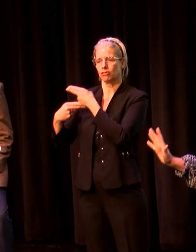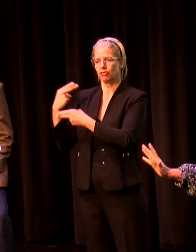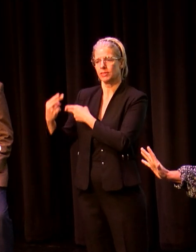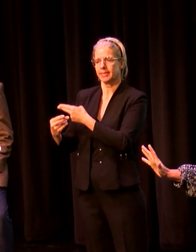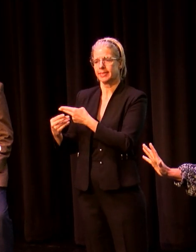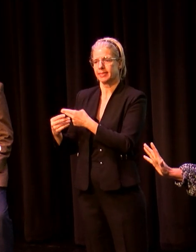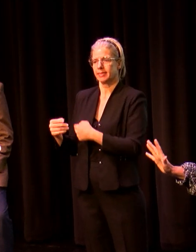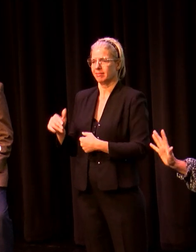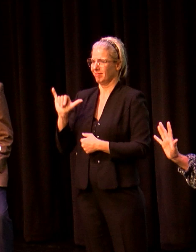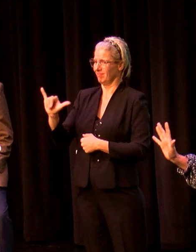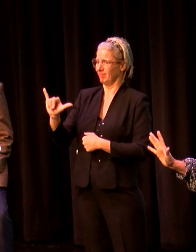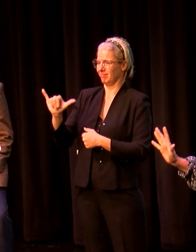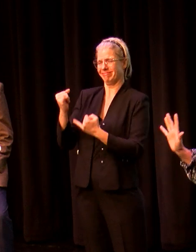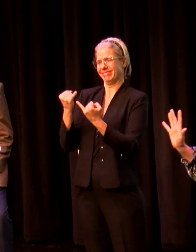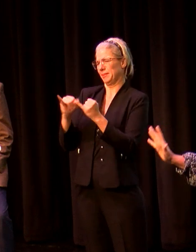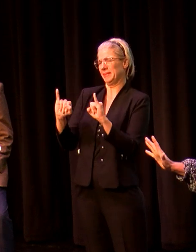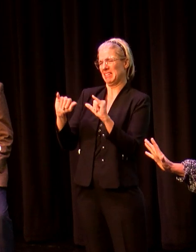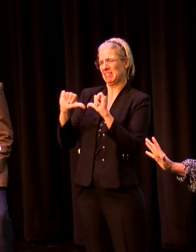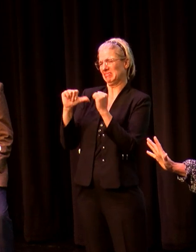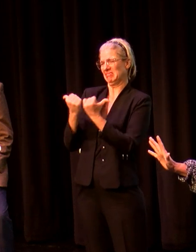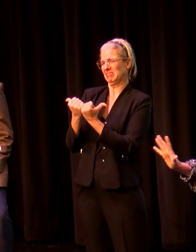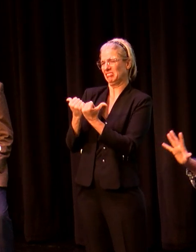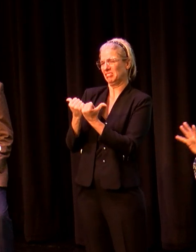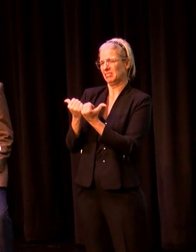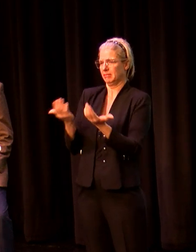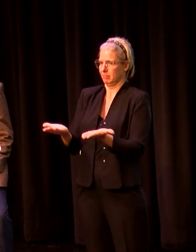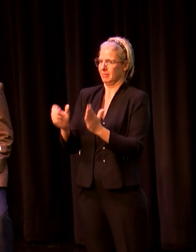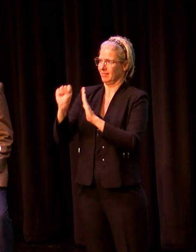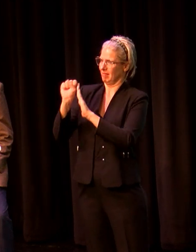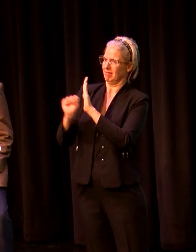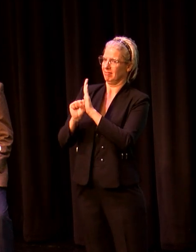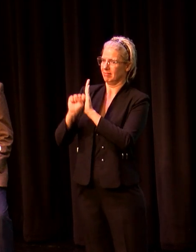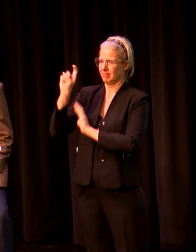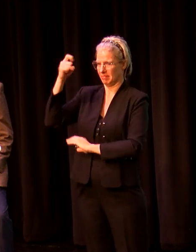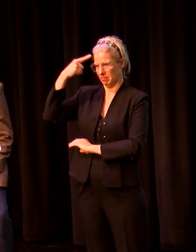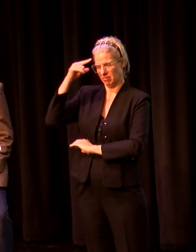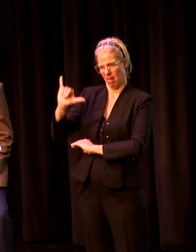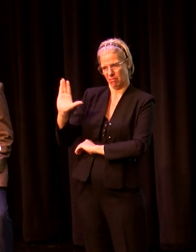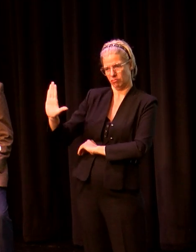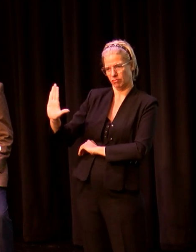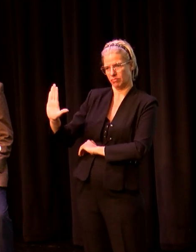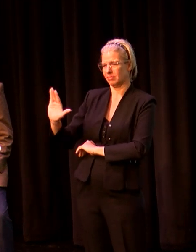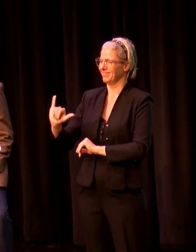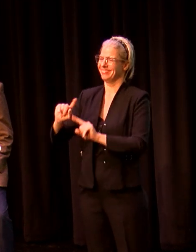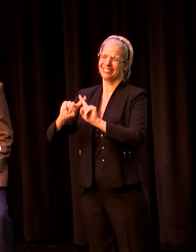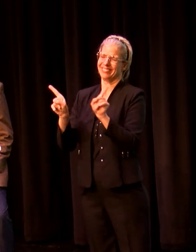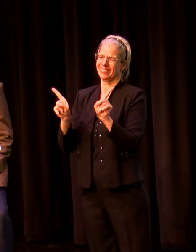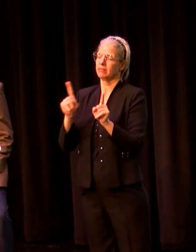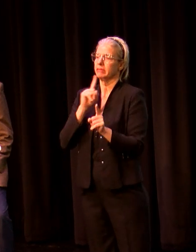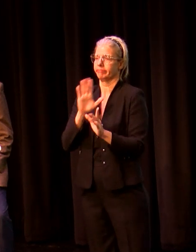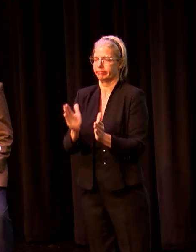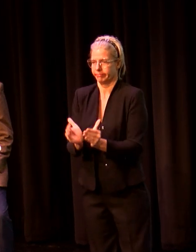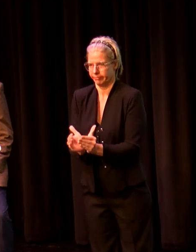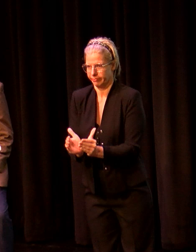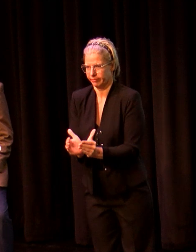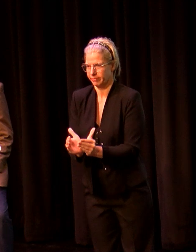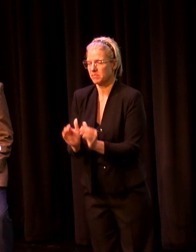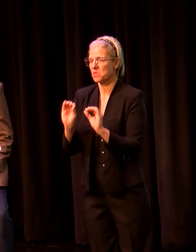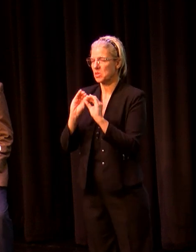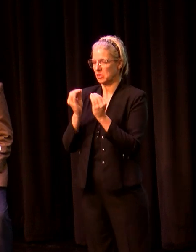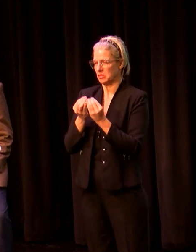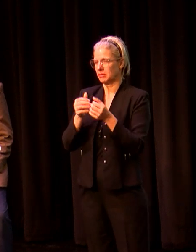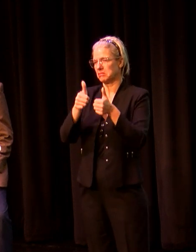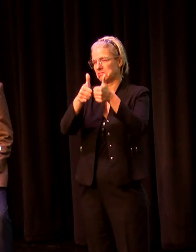the executive branch of state government. It has to live somewhere. It's tiny, so it's under the Department of